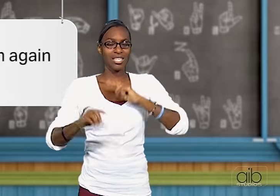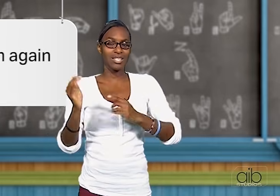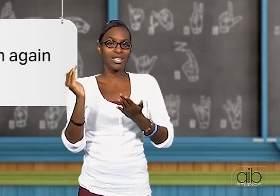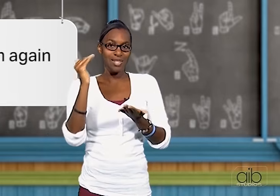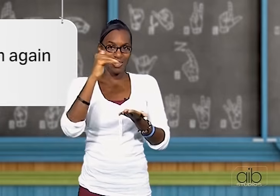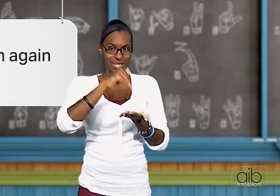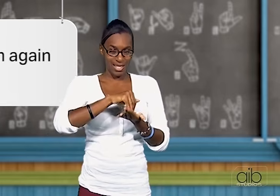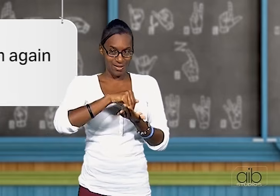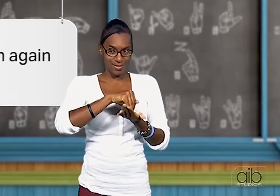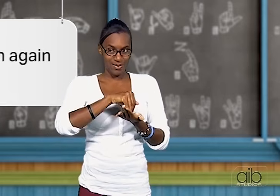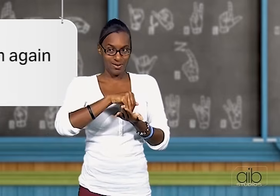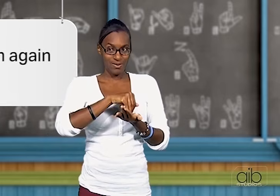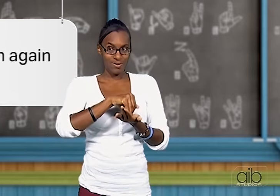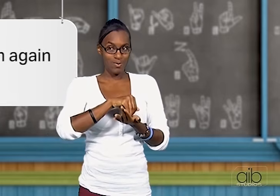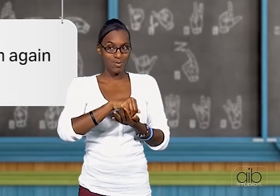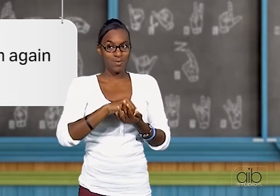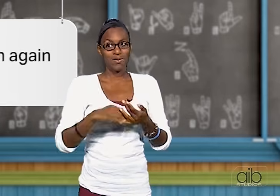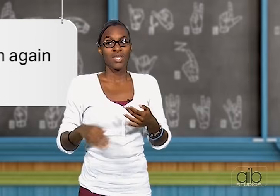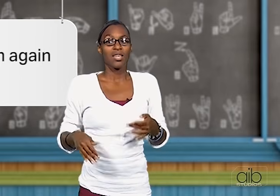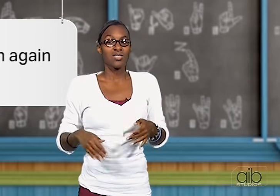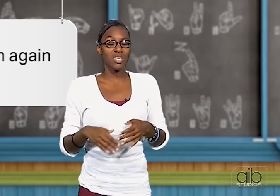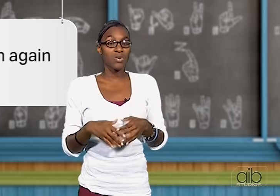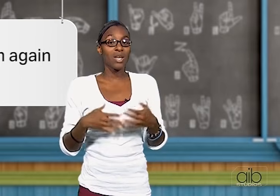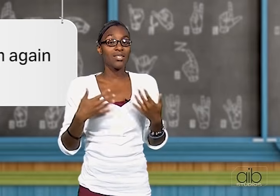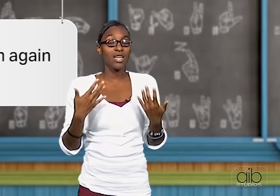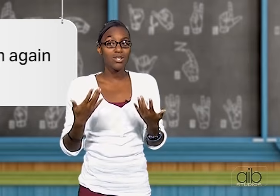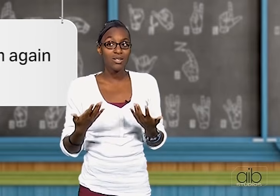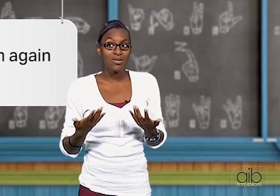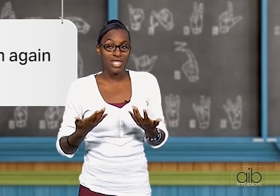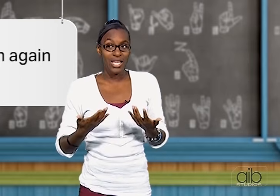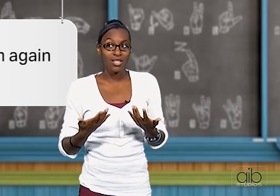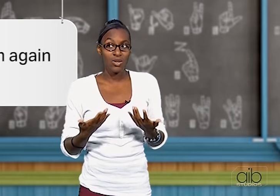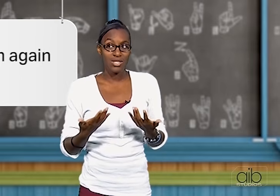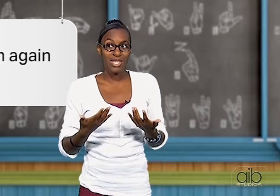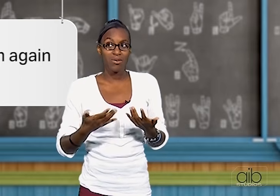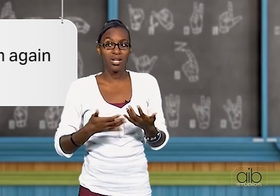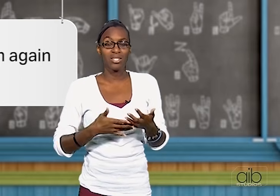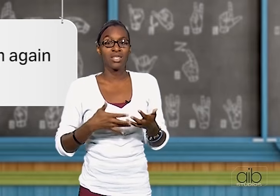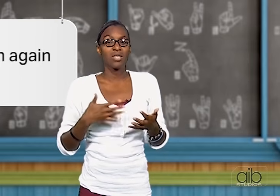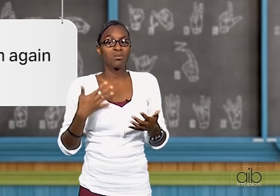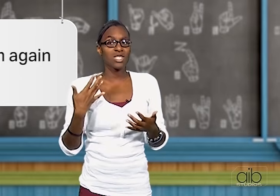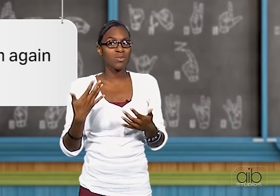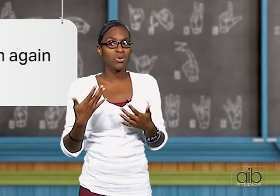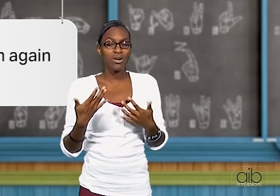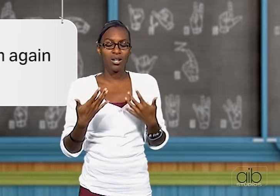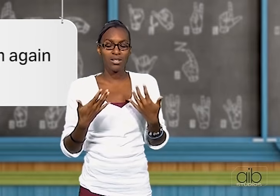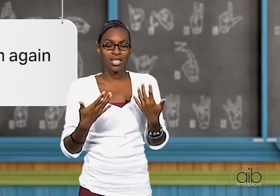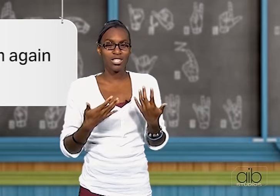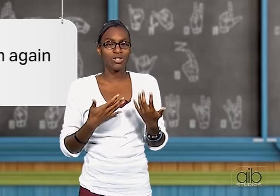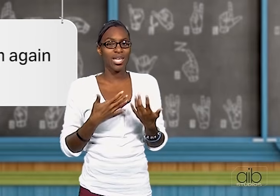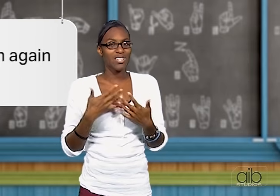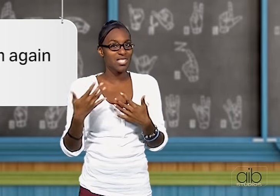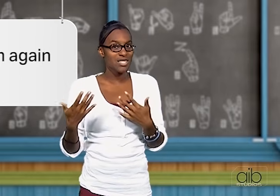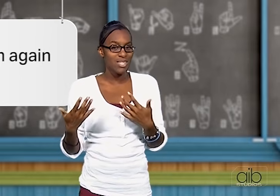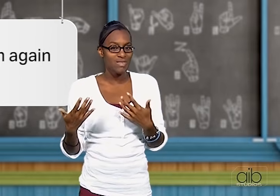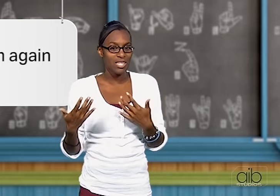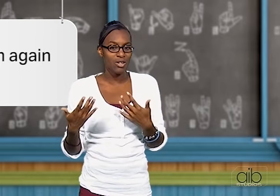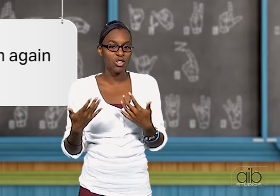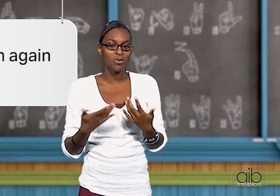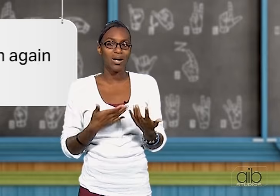sign again. So another thing I noticed that when people are like, you're Xing something or you're about